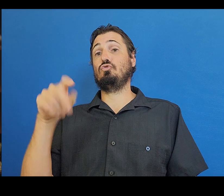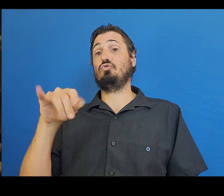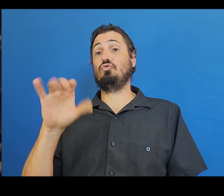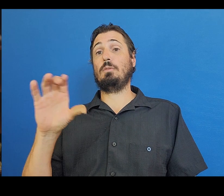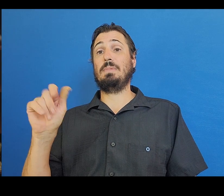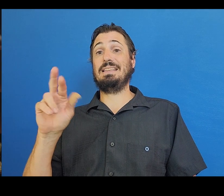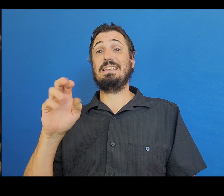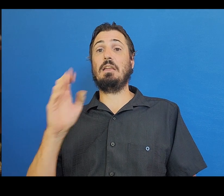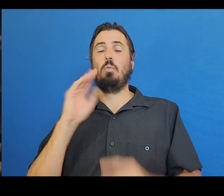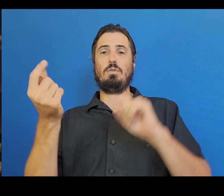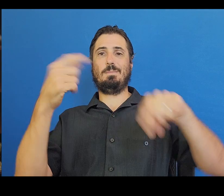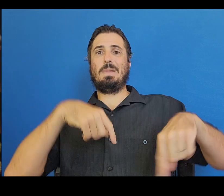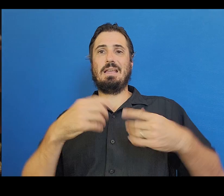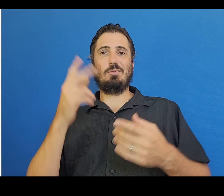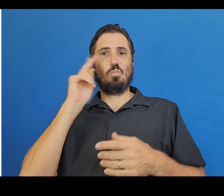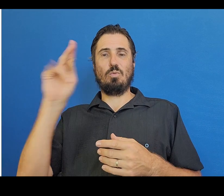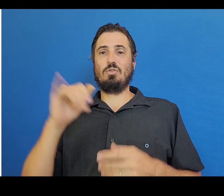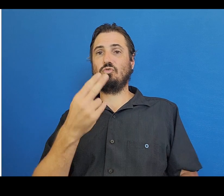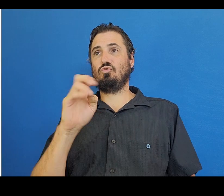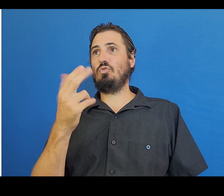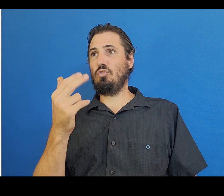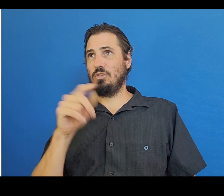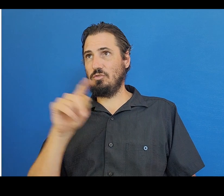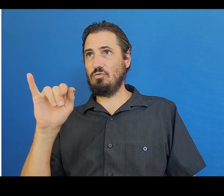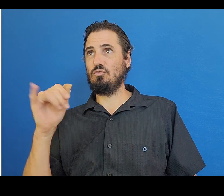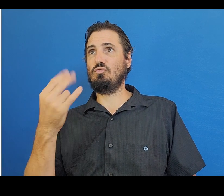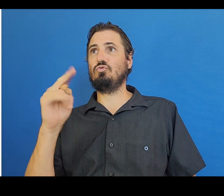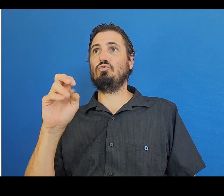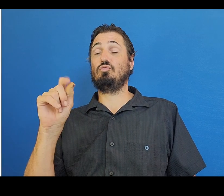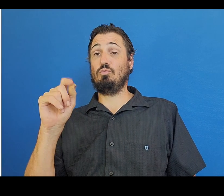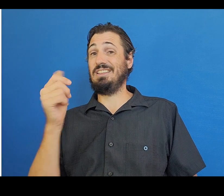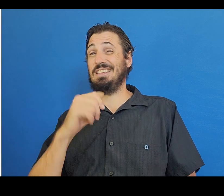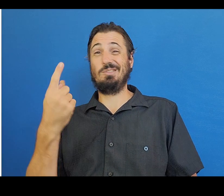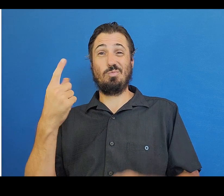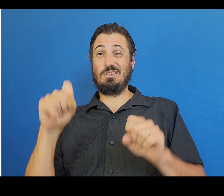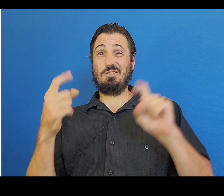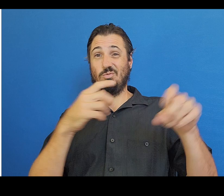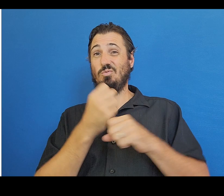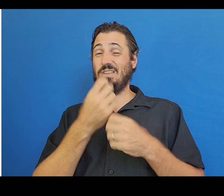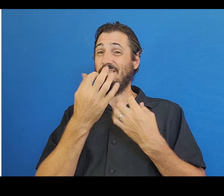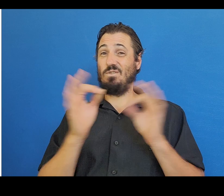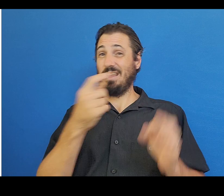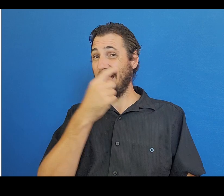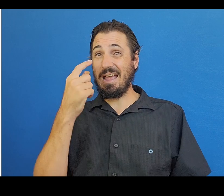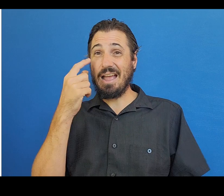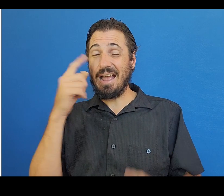next week, Tropic Care returns to Kauai. From June 13th through June 20th, anyone can get a physical exam, eye